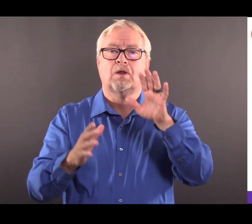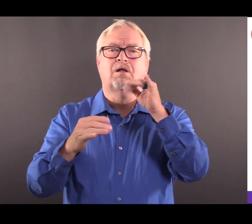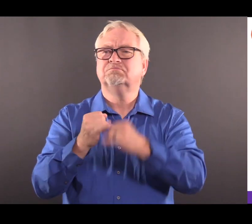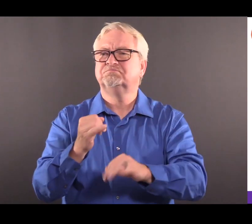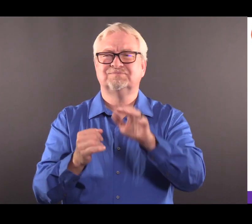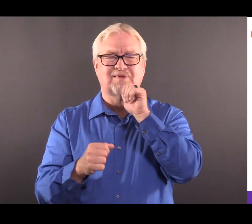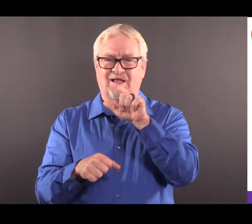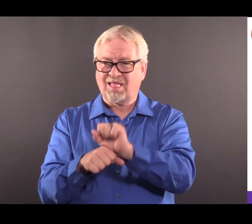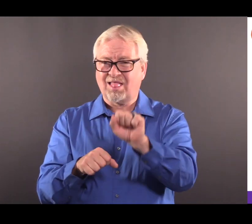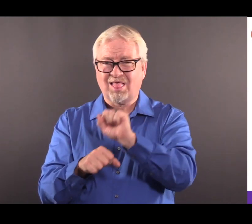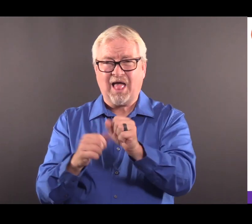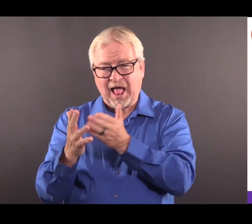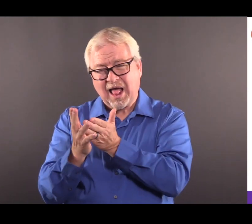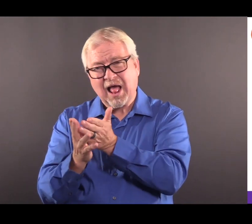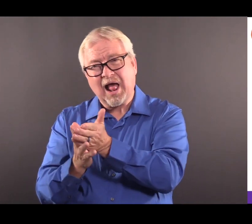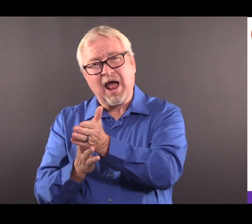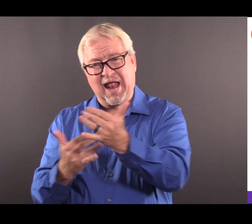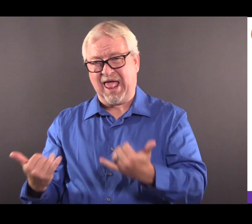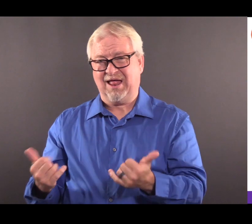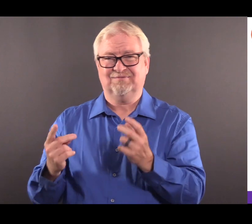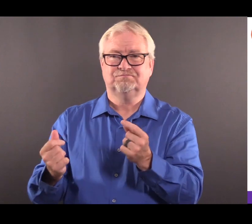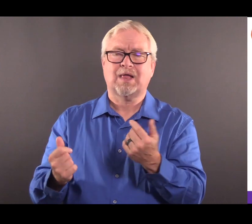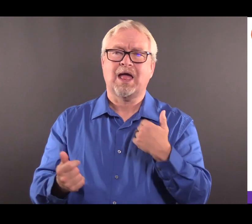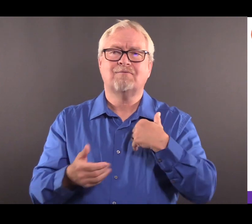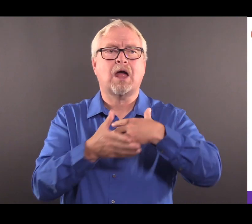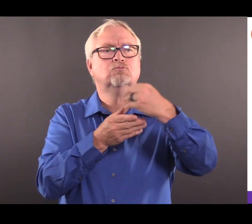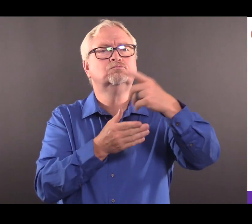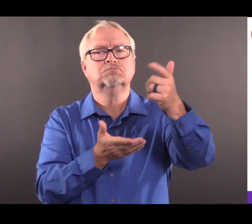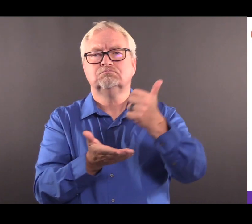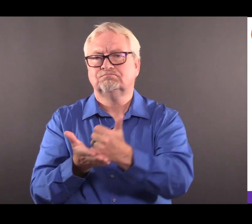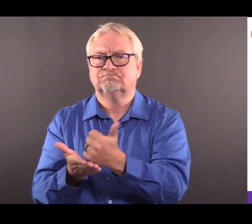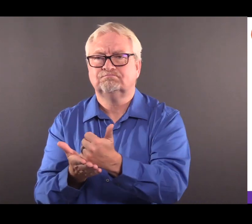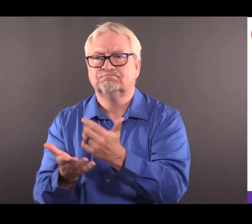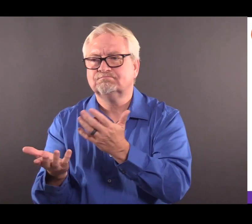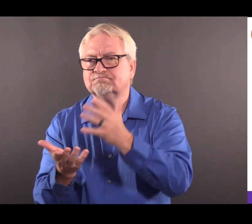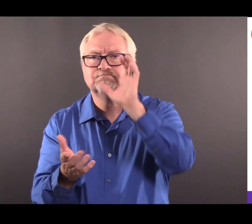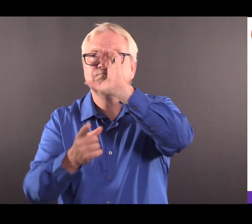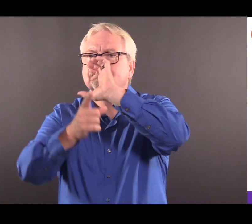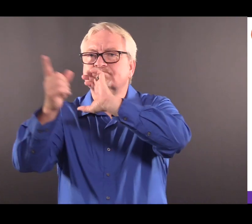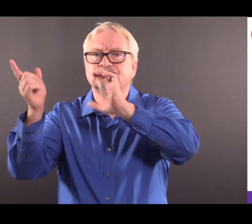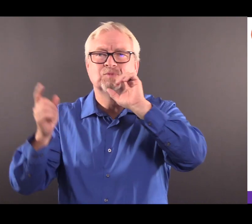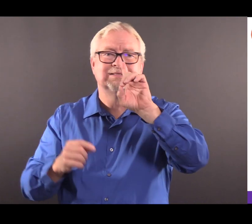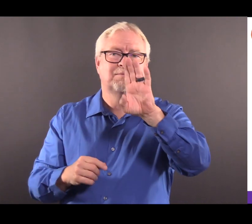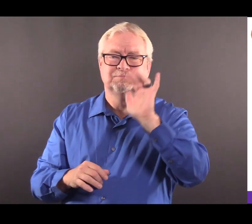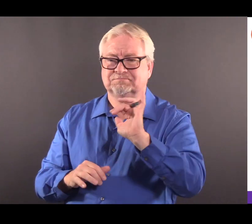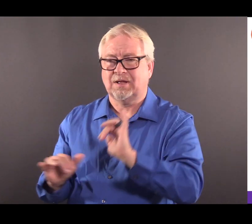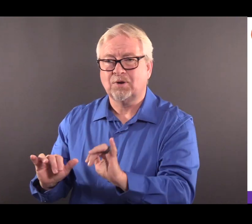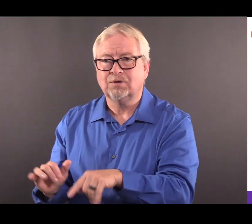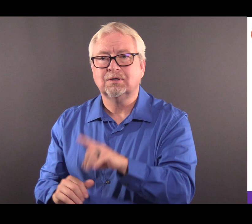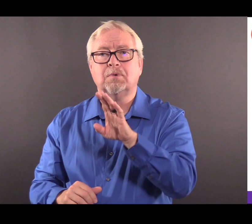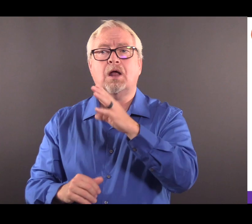Finally, you don't have to work through all of these issues alone. Having outside assistance with the process of